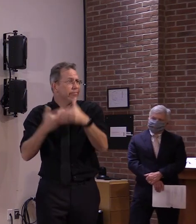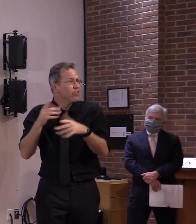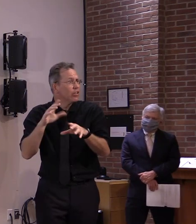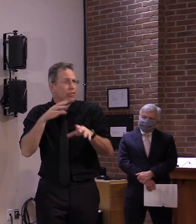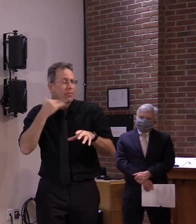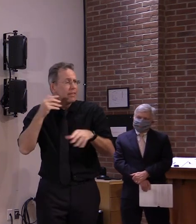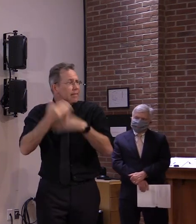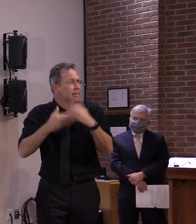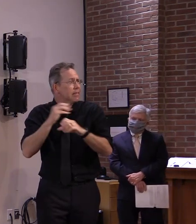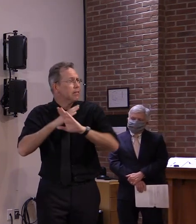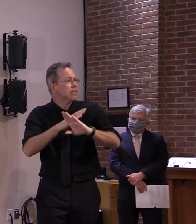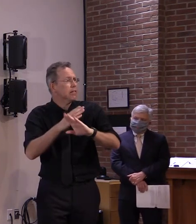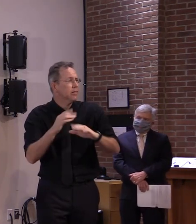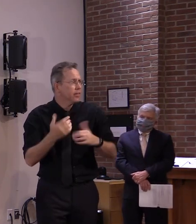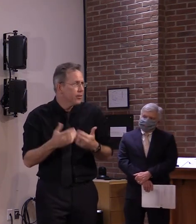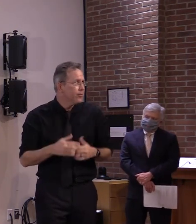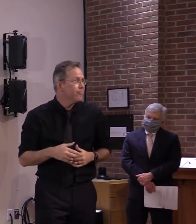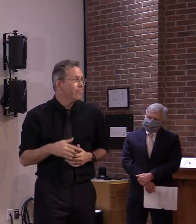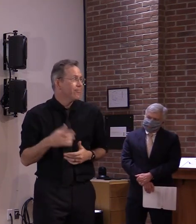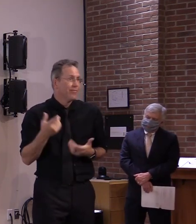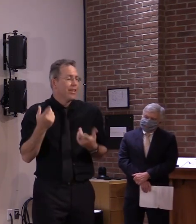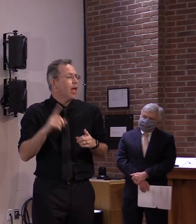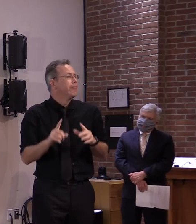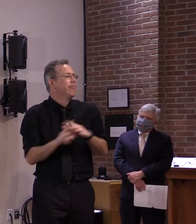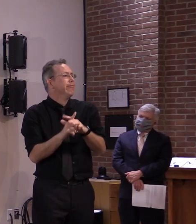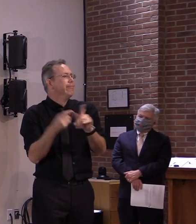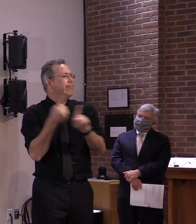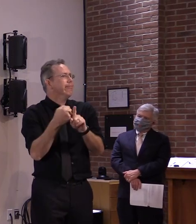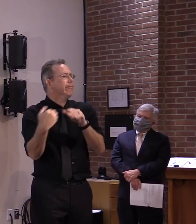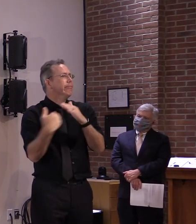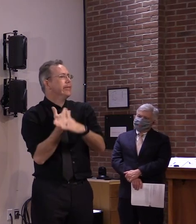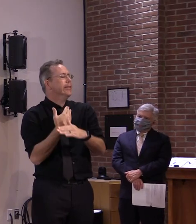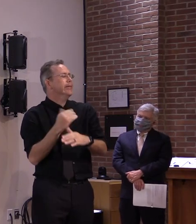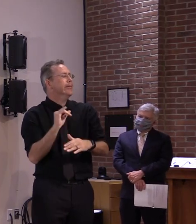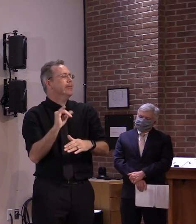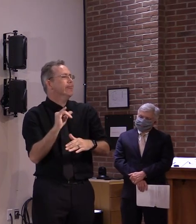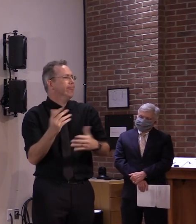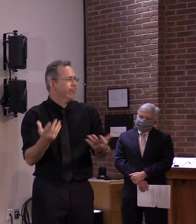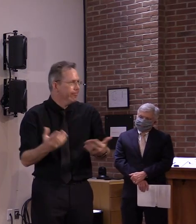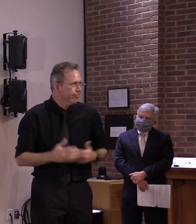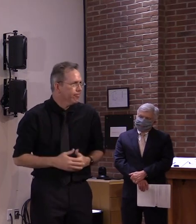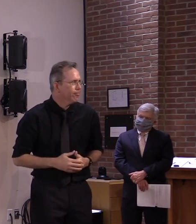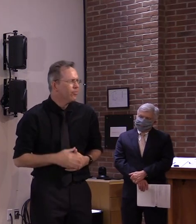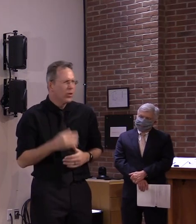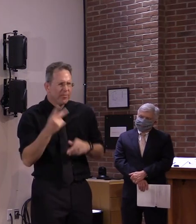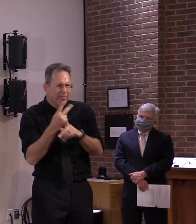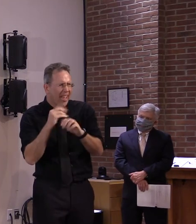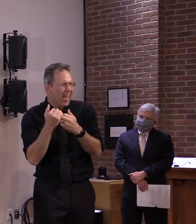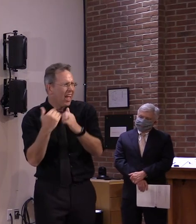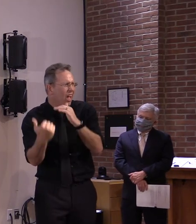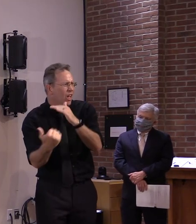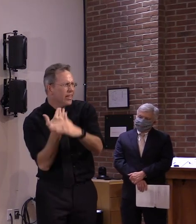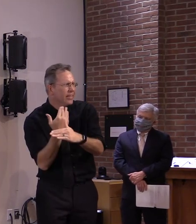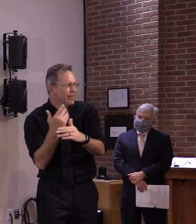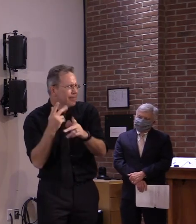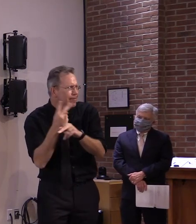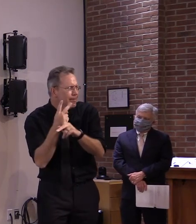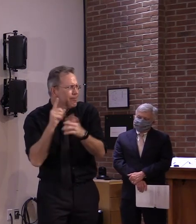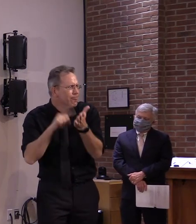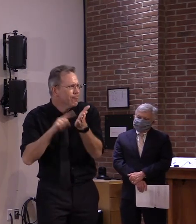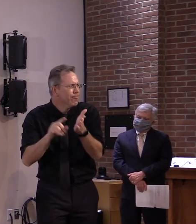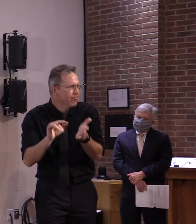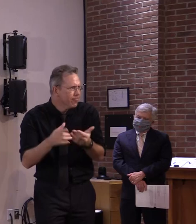fluke things that happened, but they'll come to some conclusion and be able to report on that. But